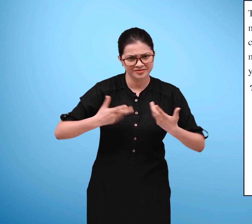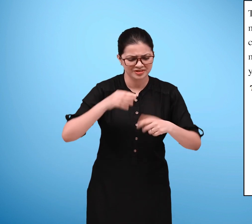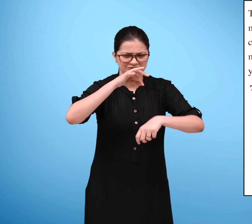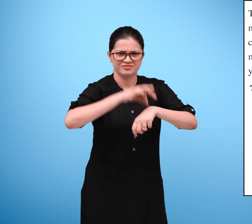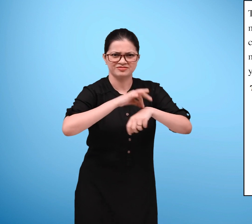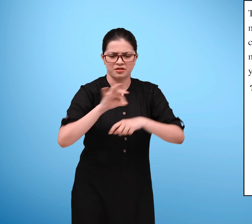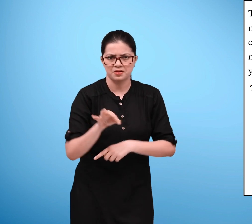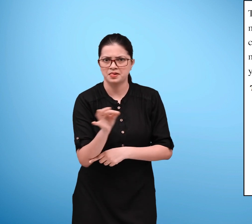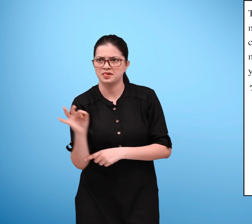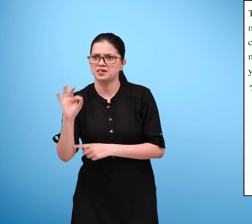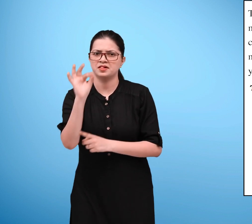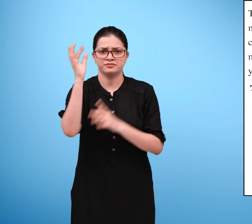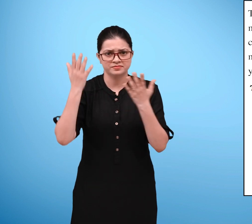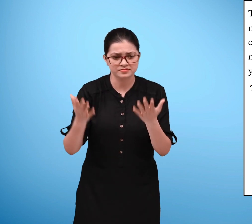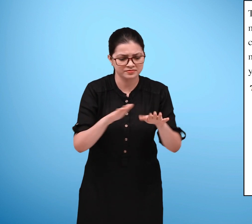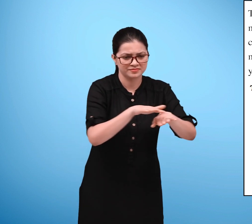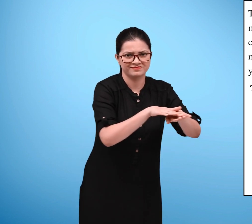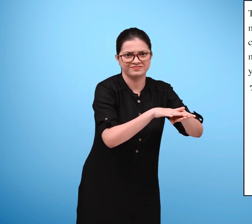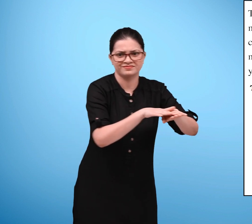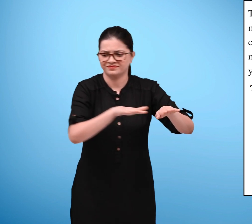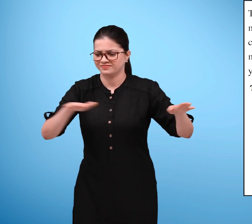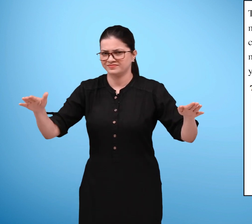a mosquito, a table,